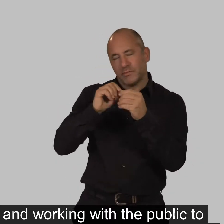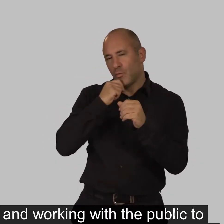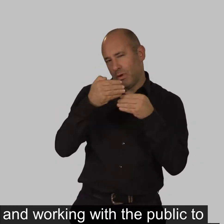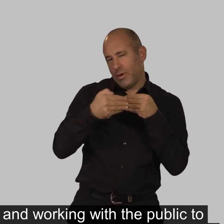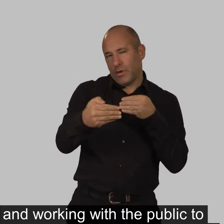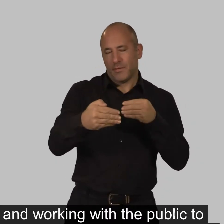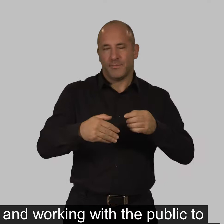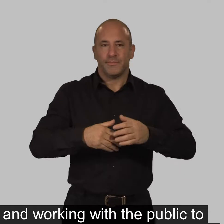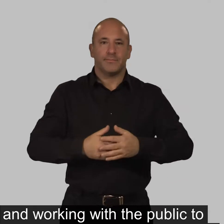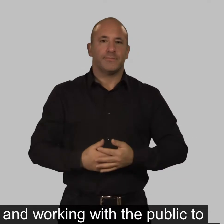best support we can.